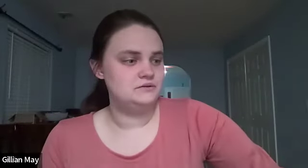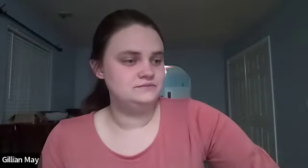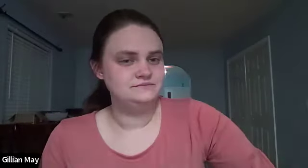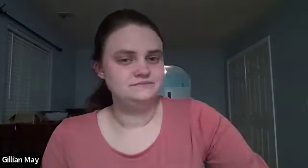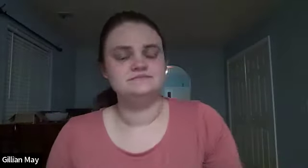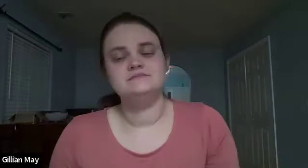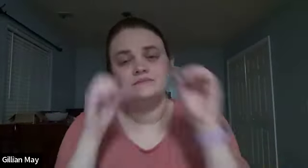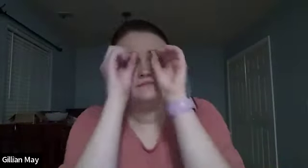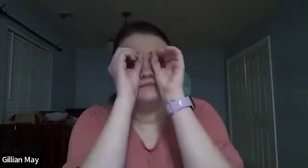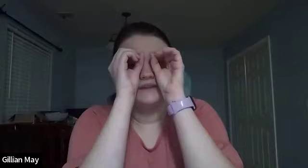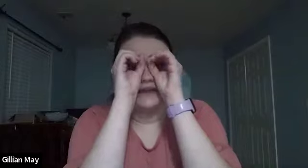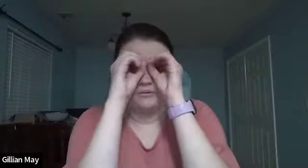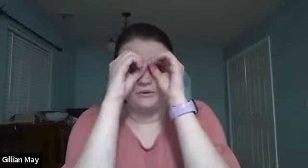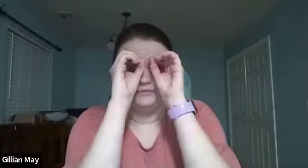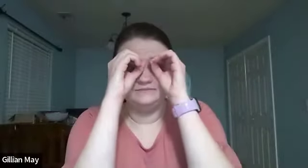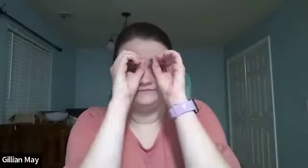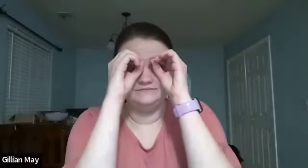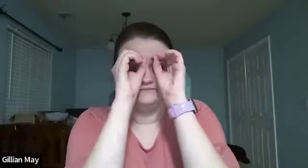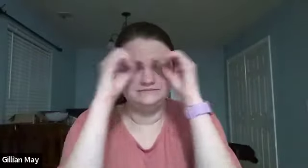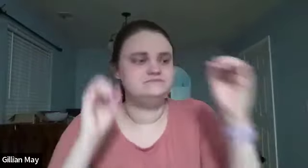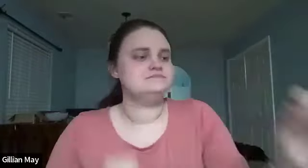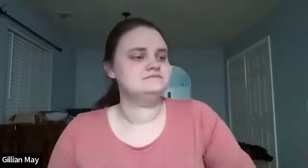Owl, owl.